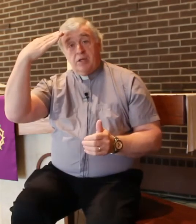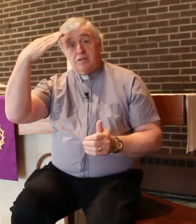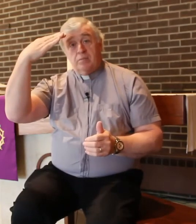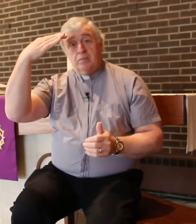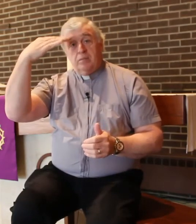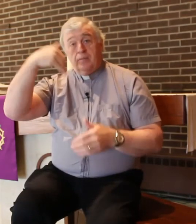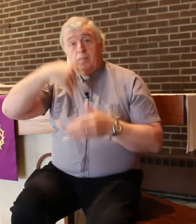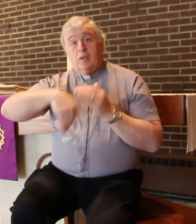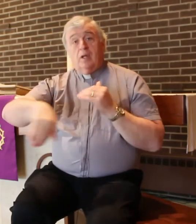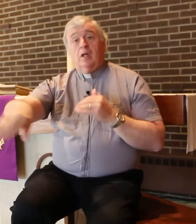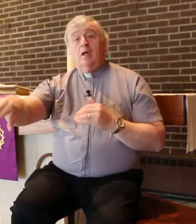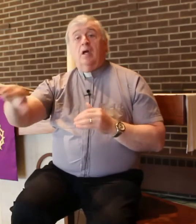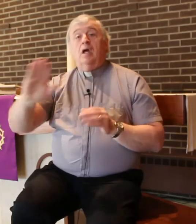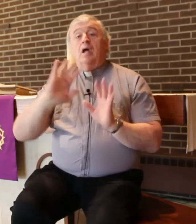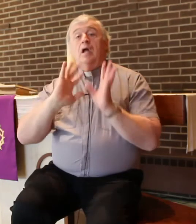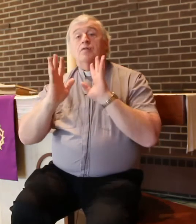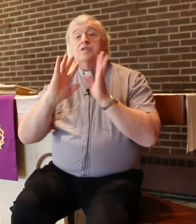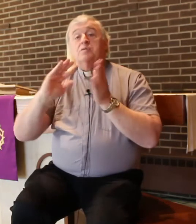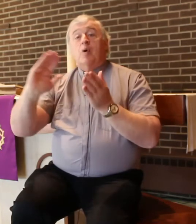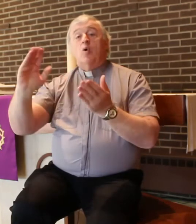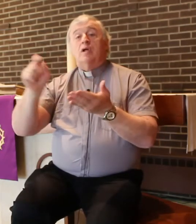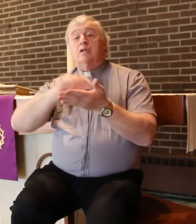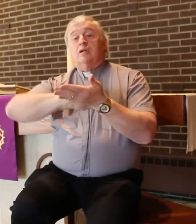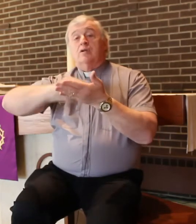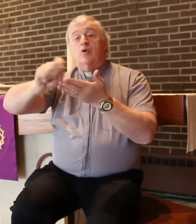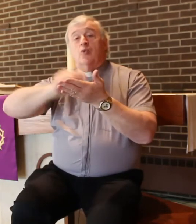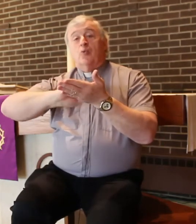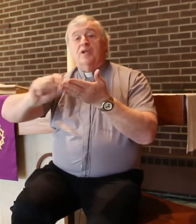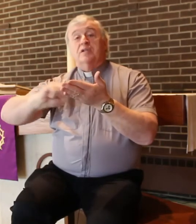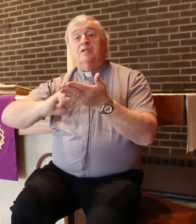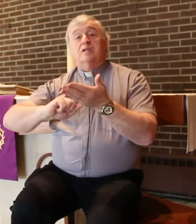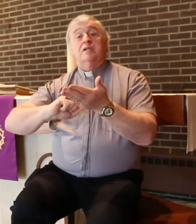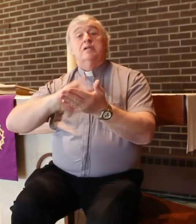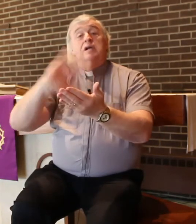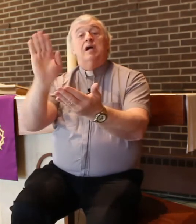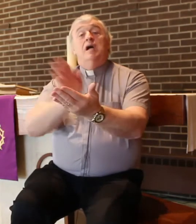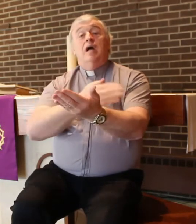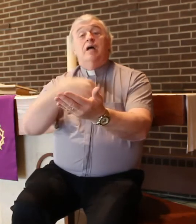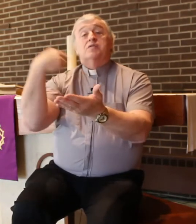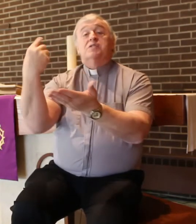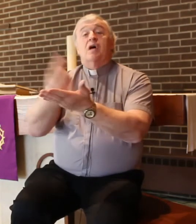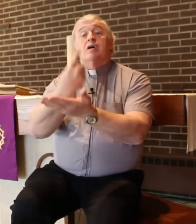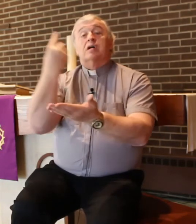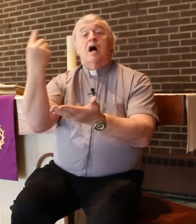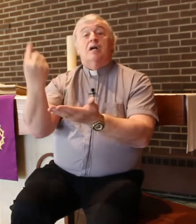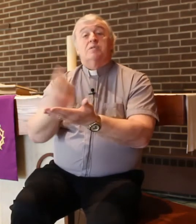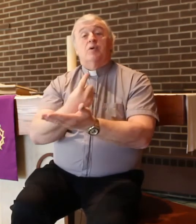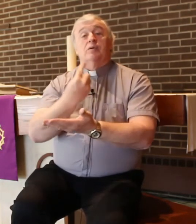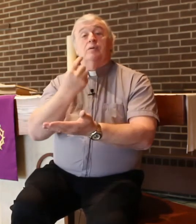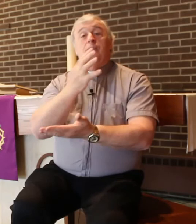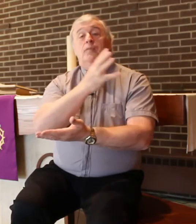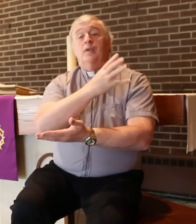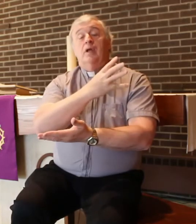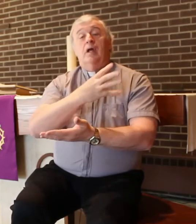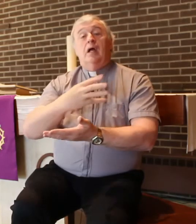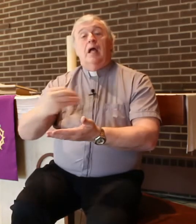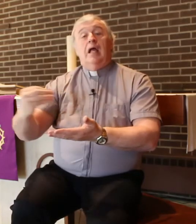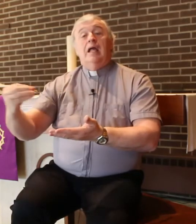baptism, in the spoken, written, and sung gospel,